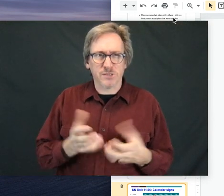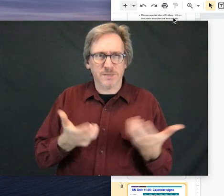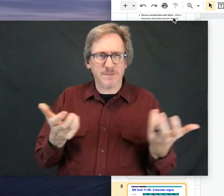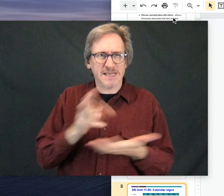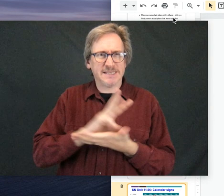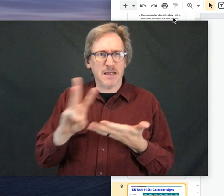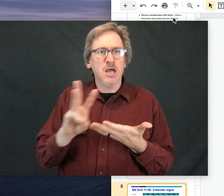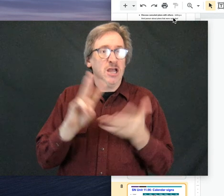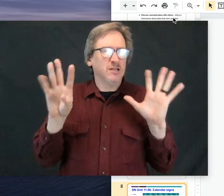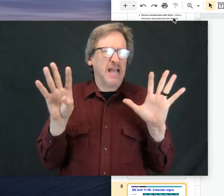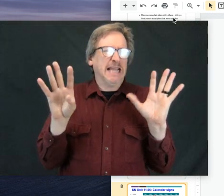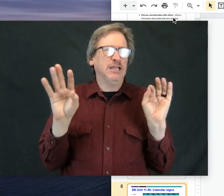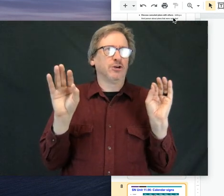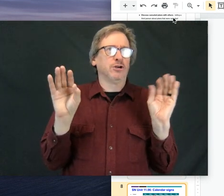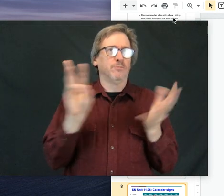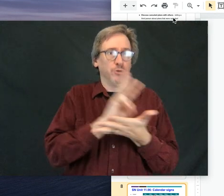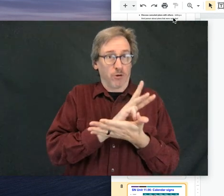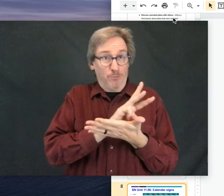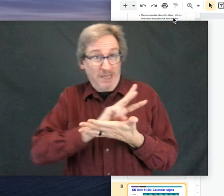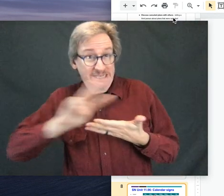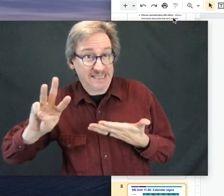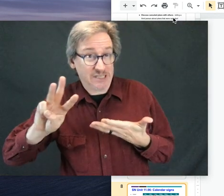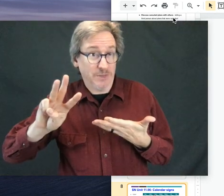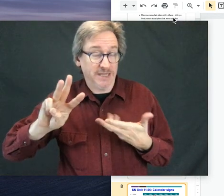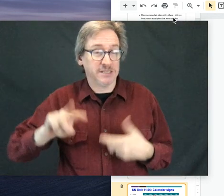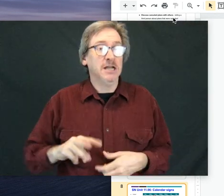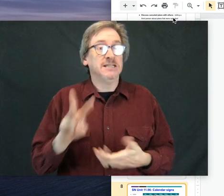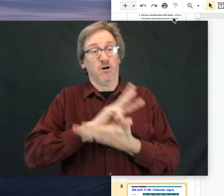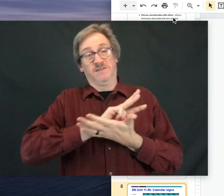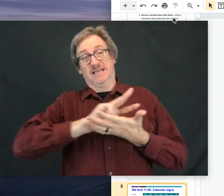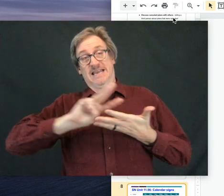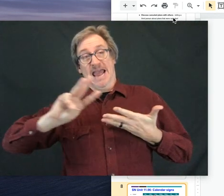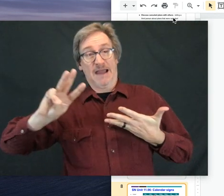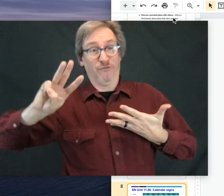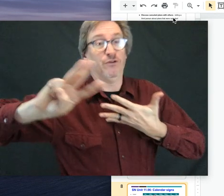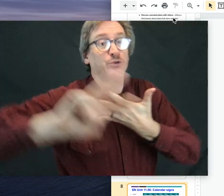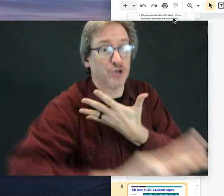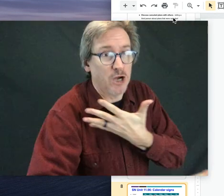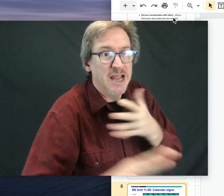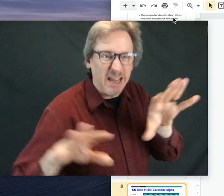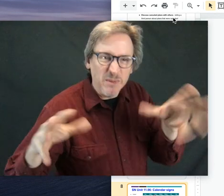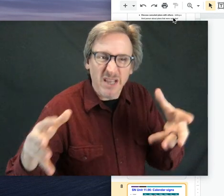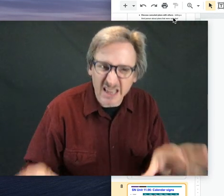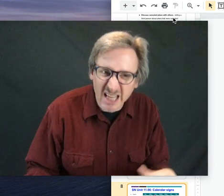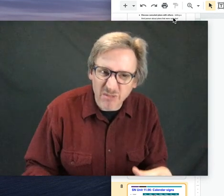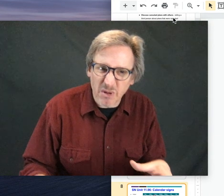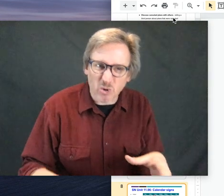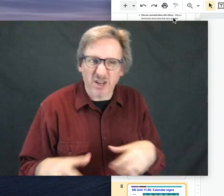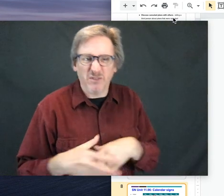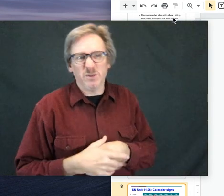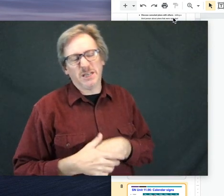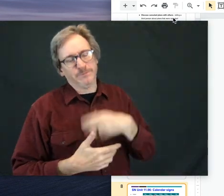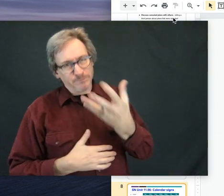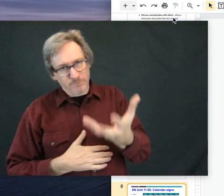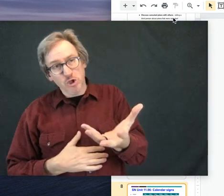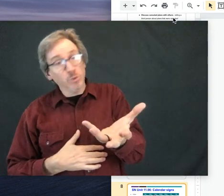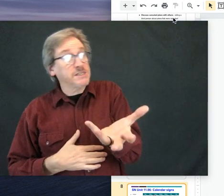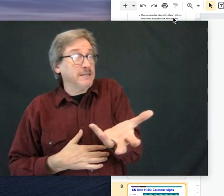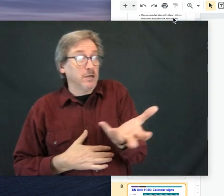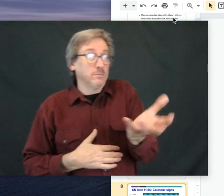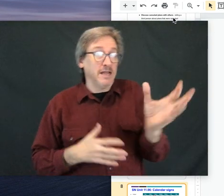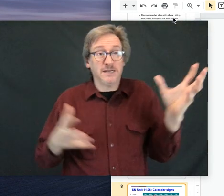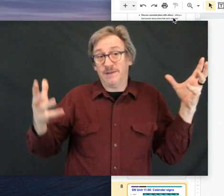So sometimes you're already putting it in 6 weeks. To all of a sudden add the future can be a little bit more confusing. You